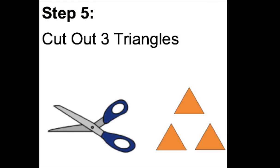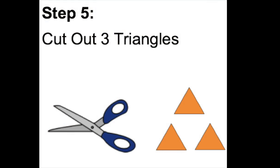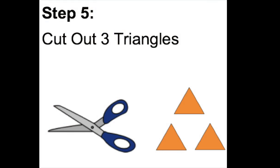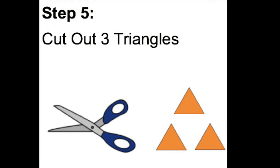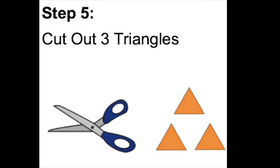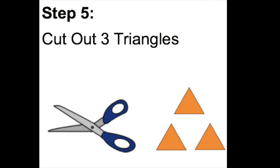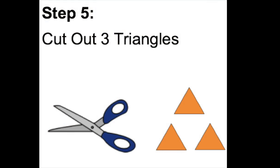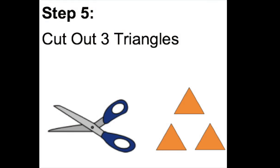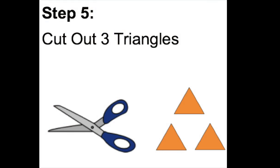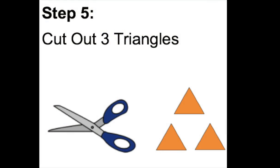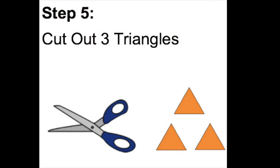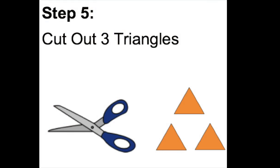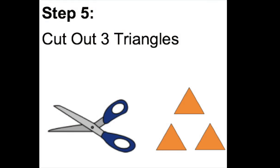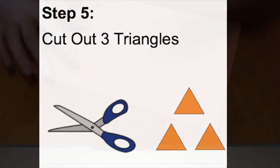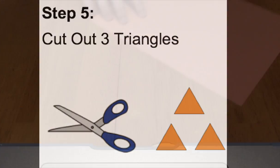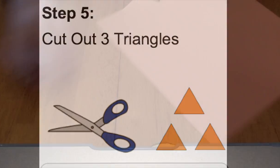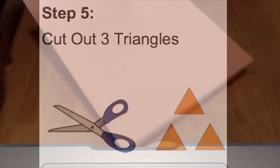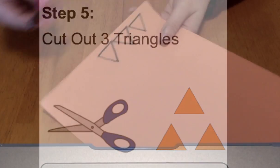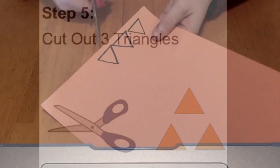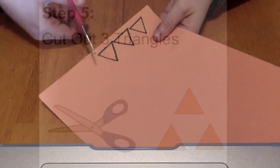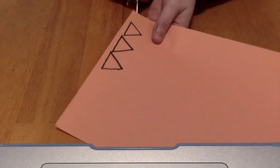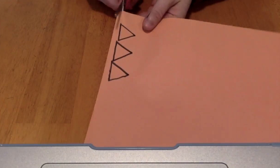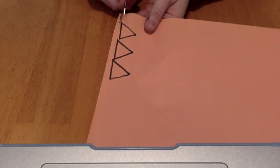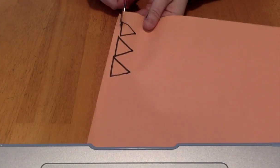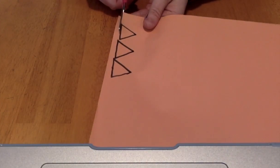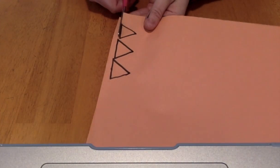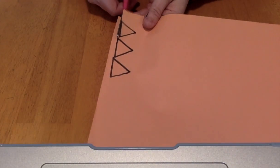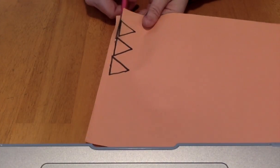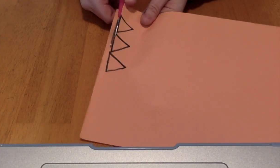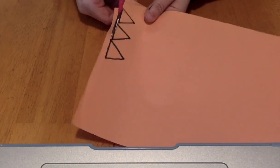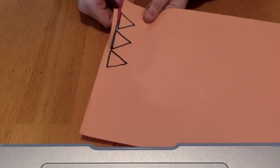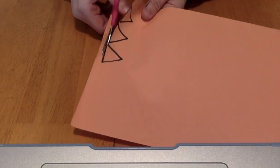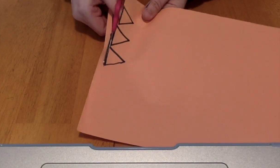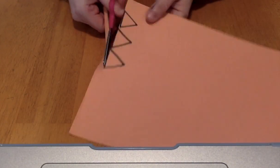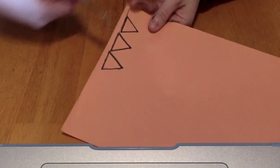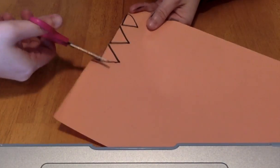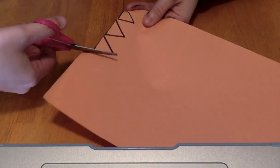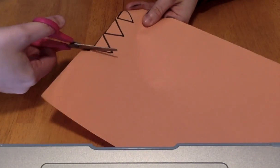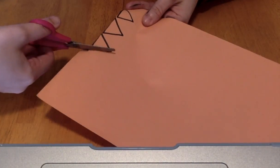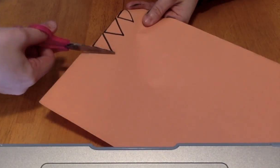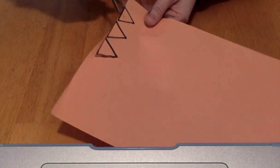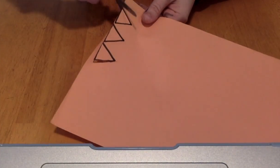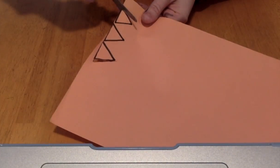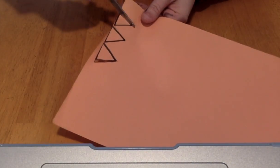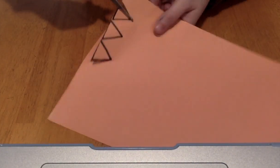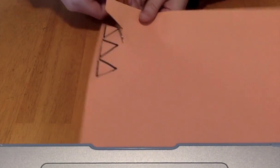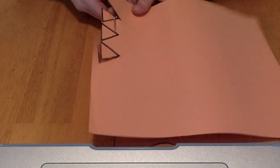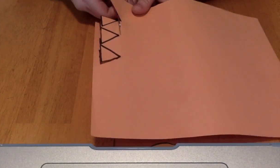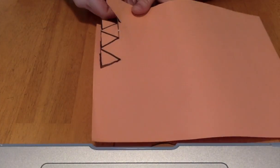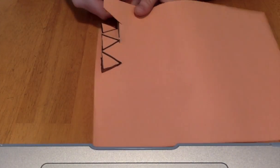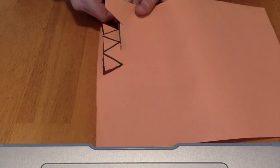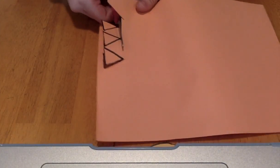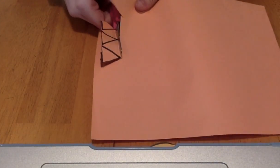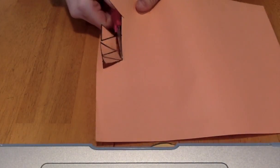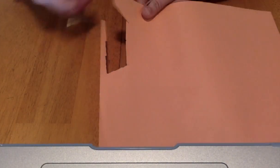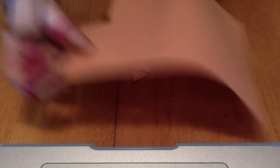true colors shining through. I see your true.